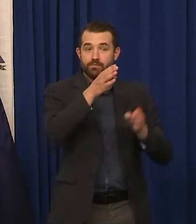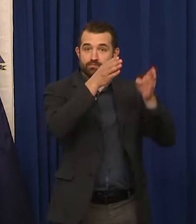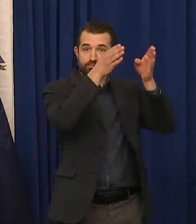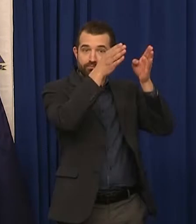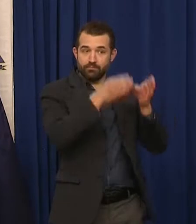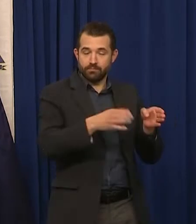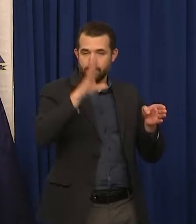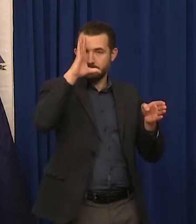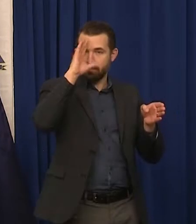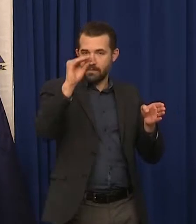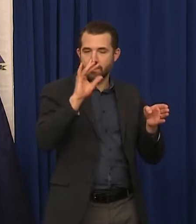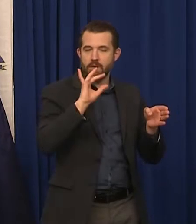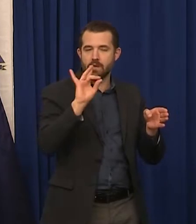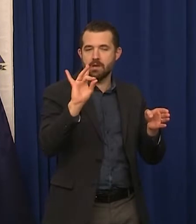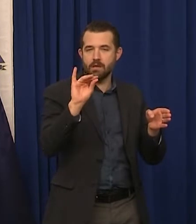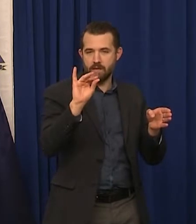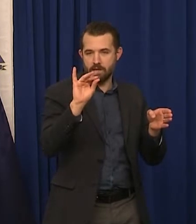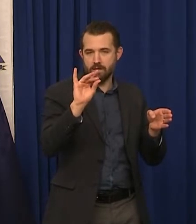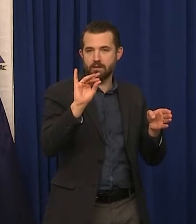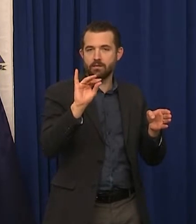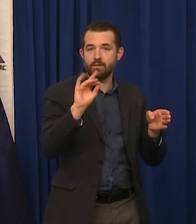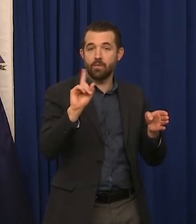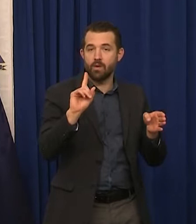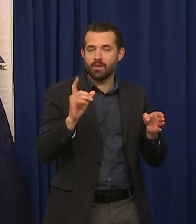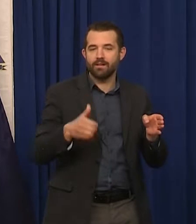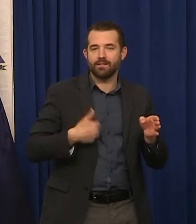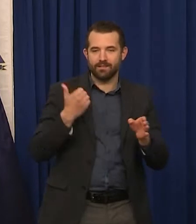in his 80s from Cumberland County.